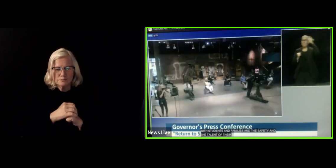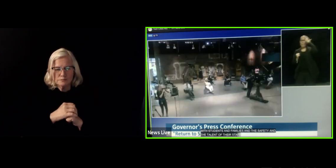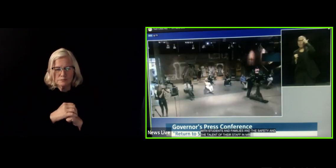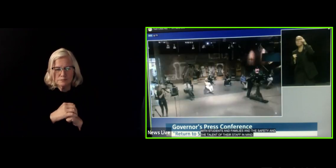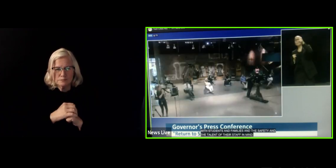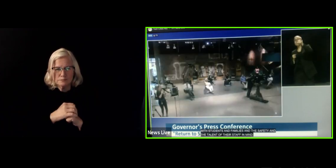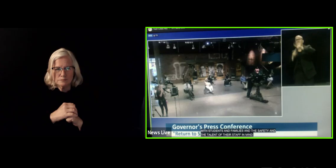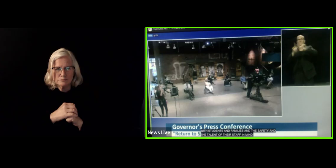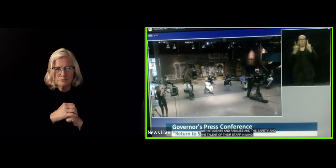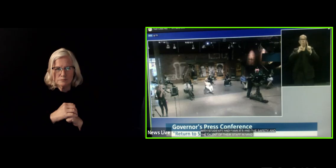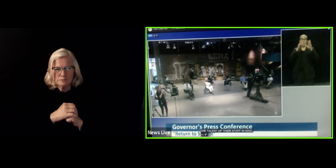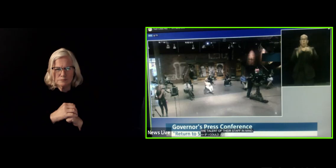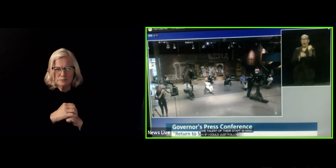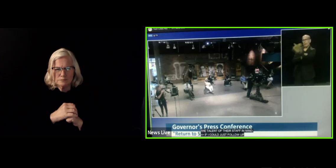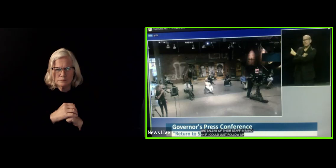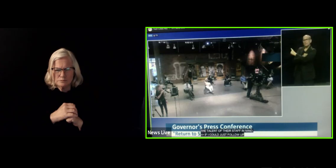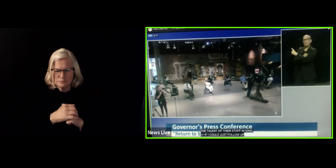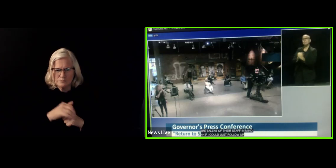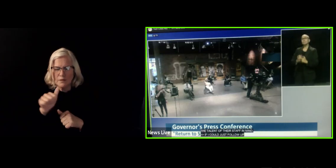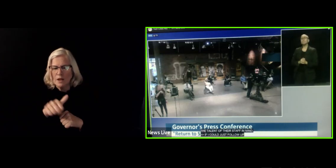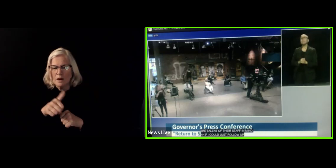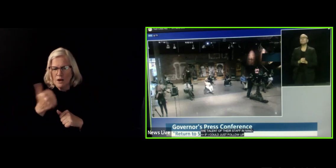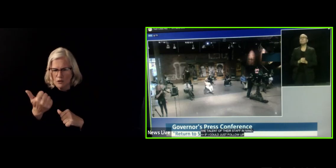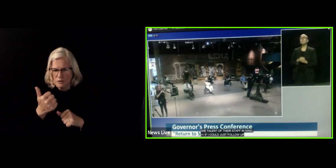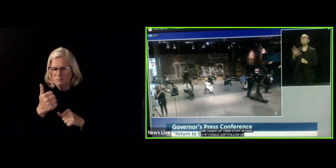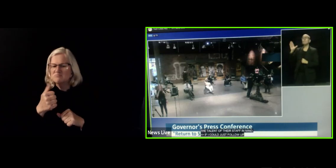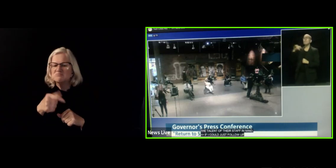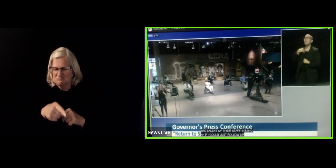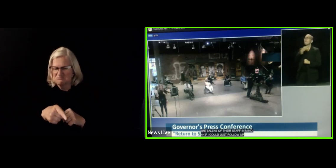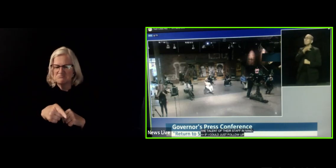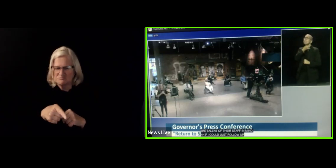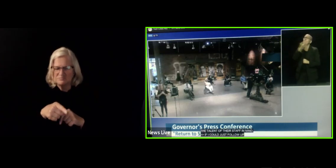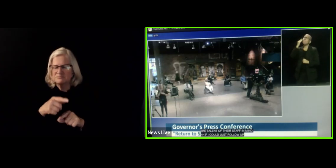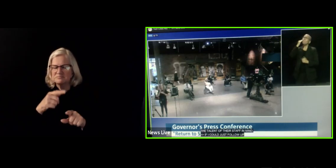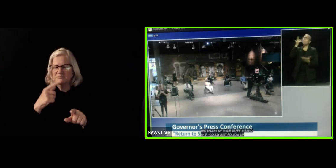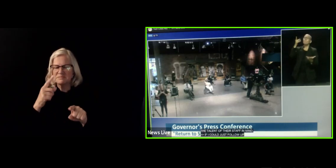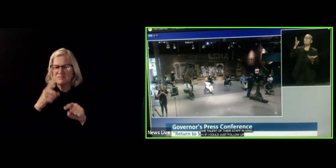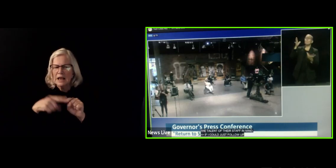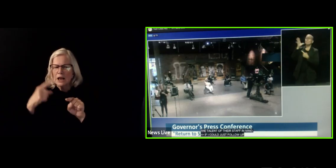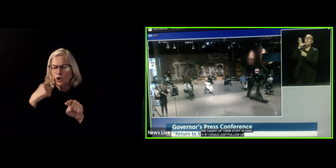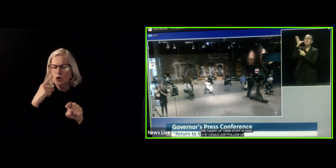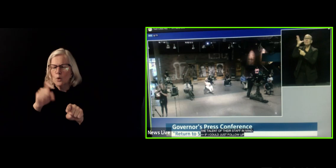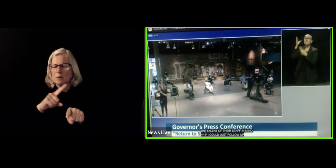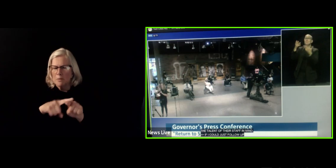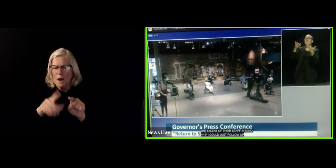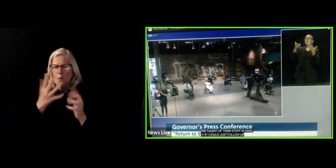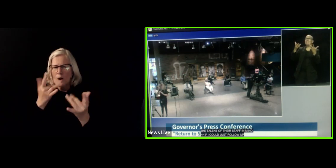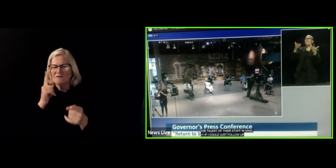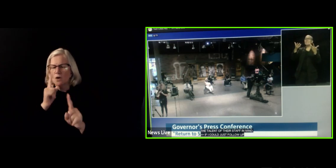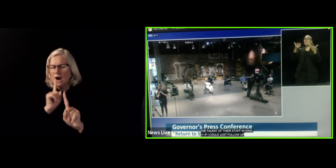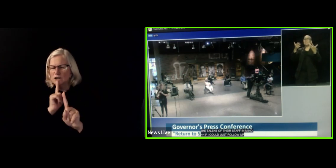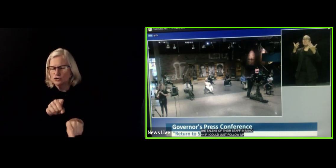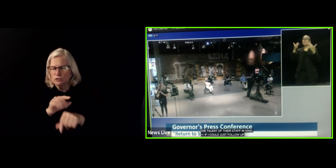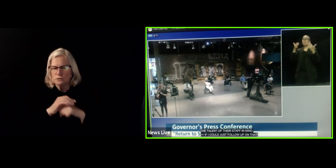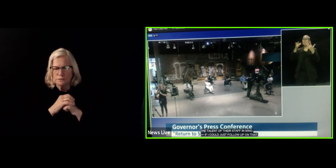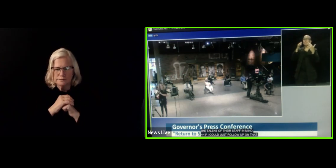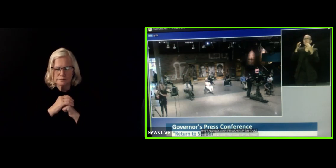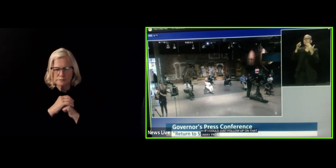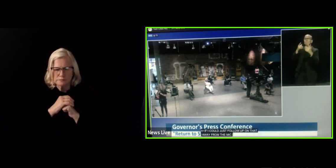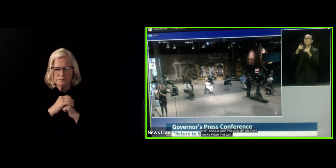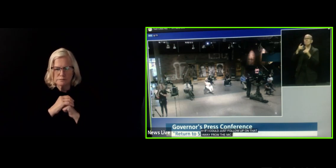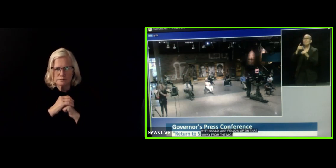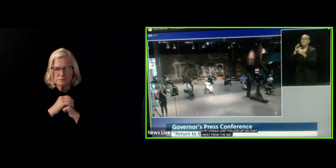And yet we have a wide variety of communities, both those who are ideal or opposed to distance learning, and also parents